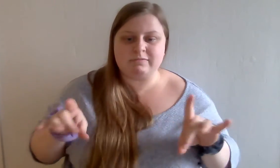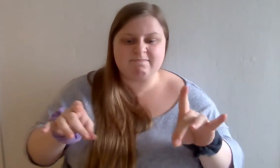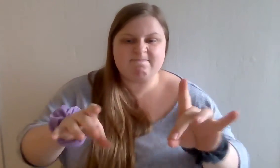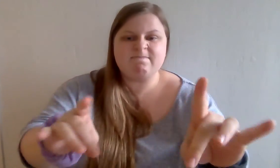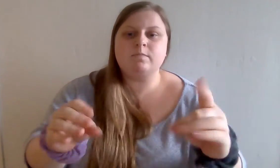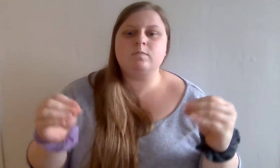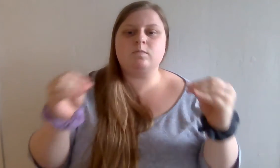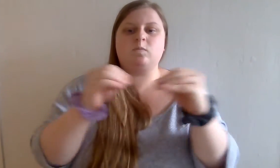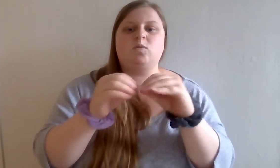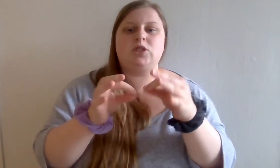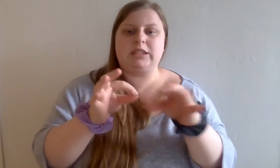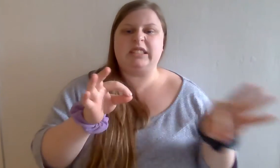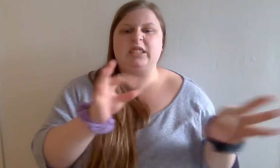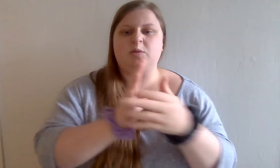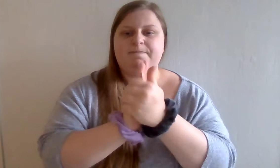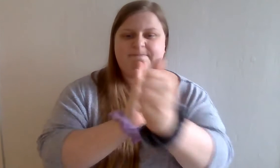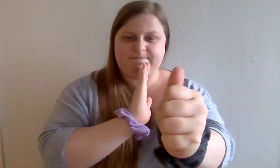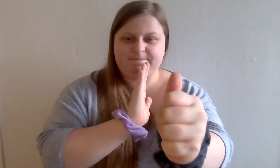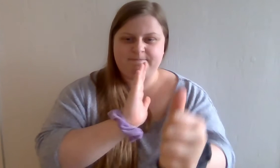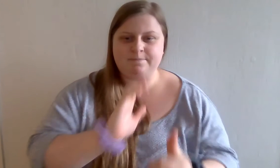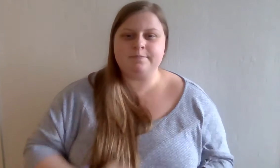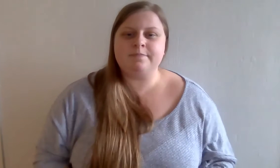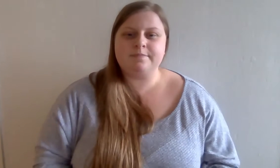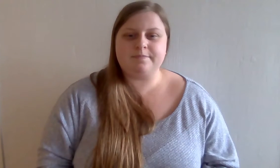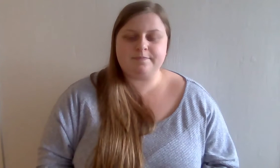help children acquire more language skills.